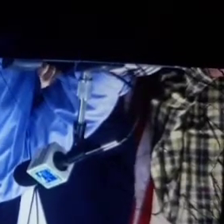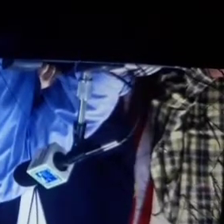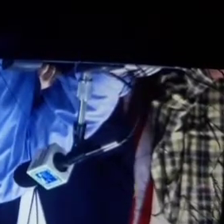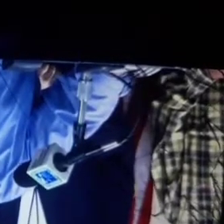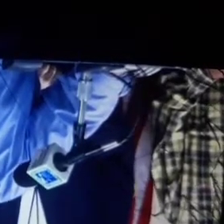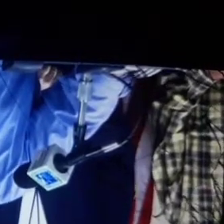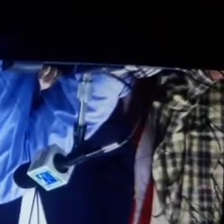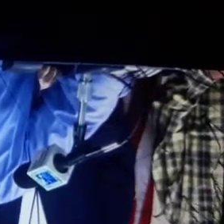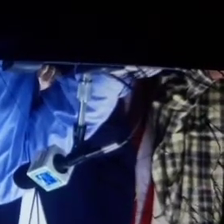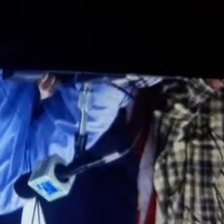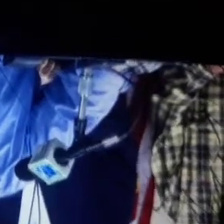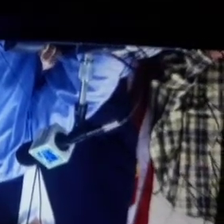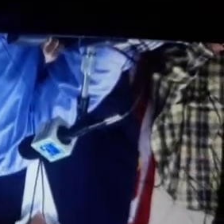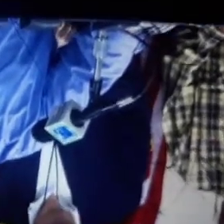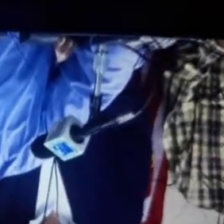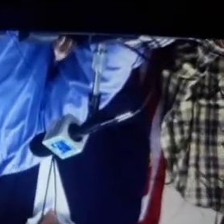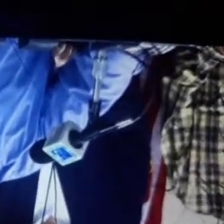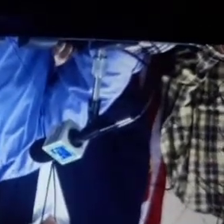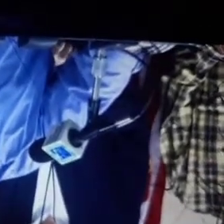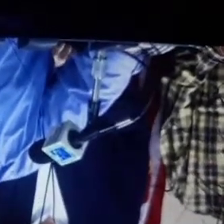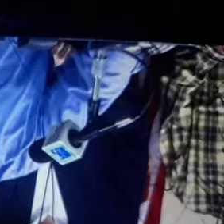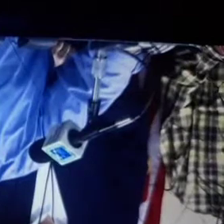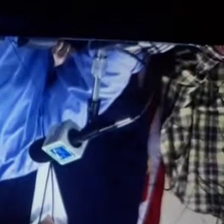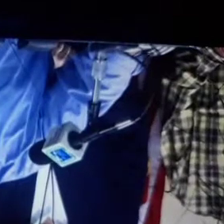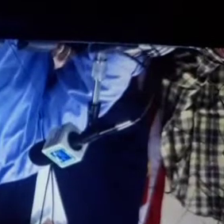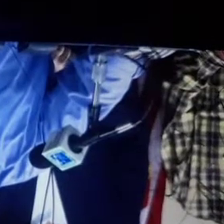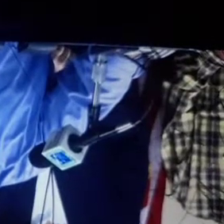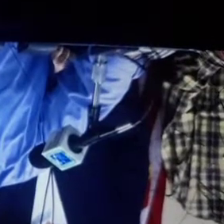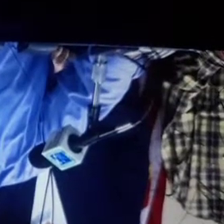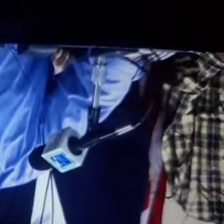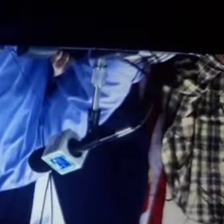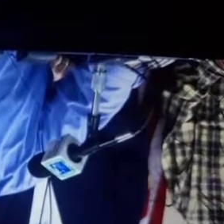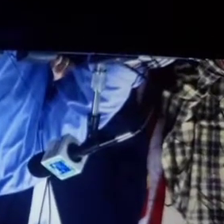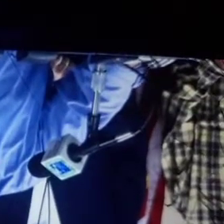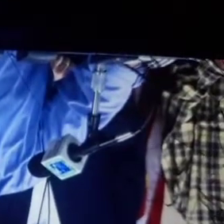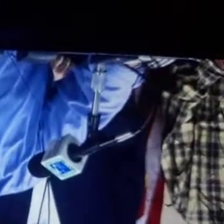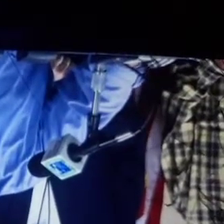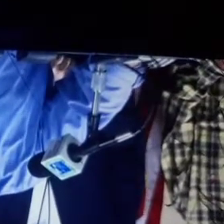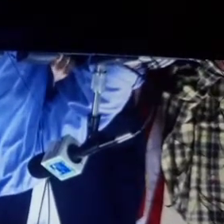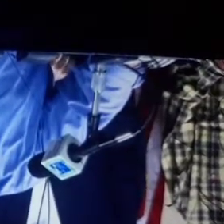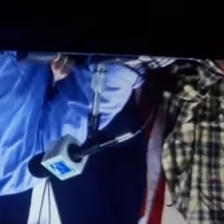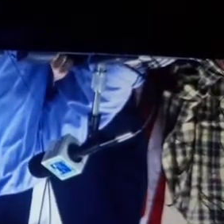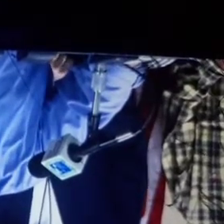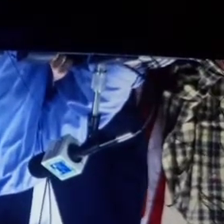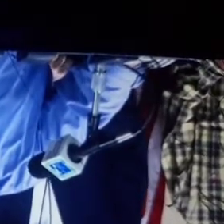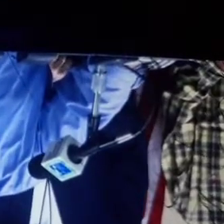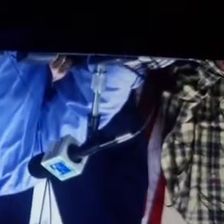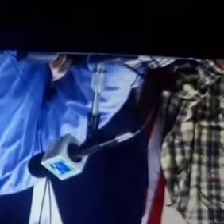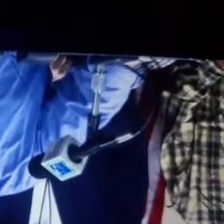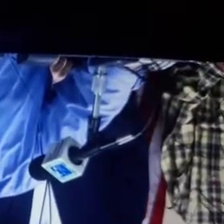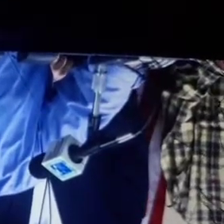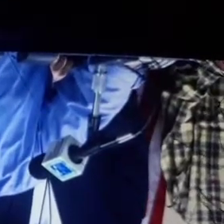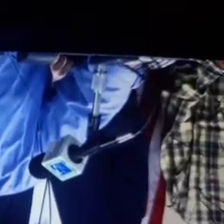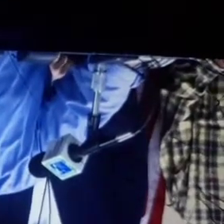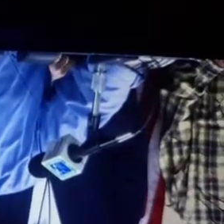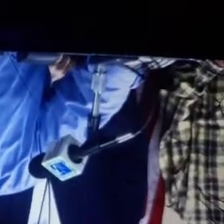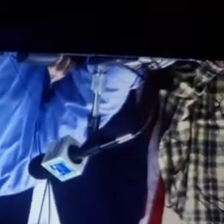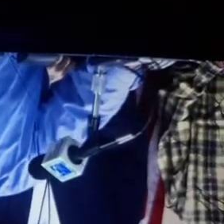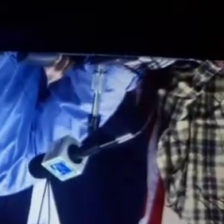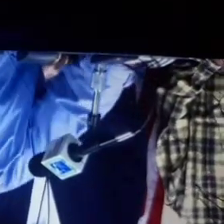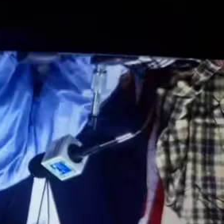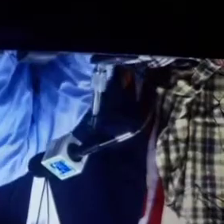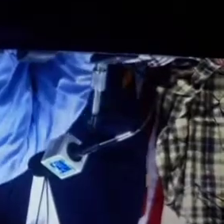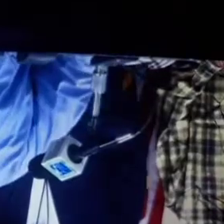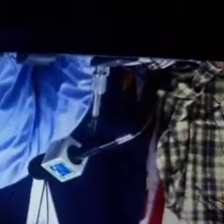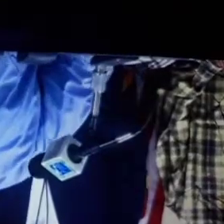They're professionals. They've been at this. Sure. They have our best interests. And if you have the ability to